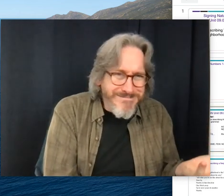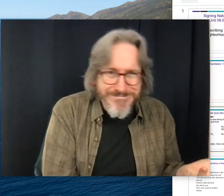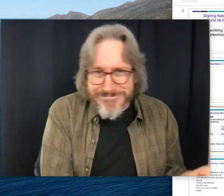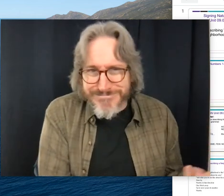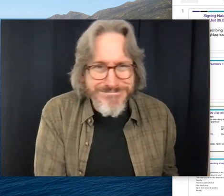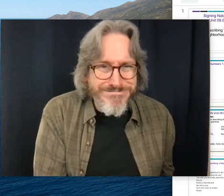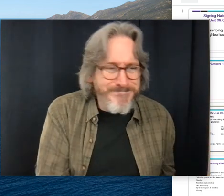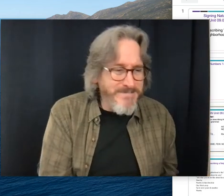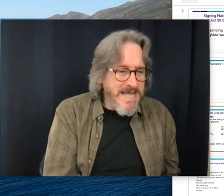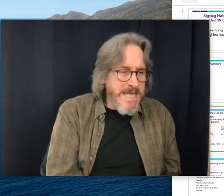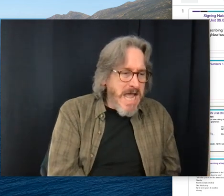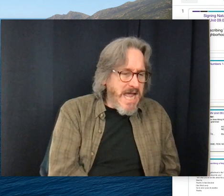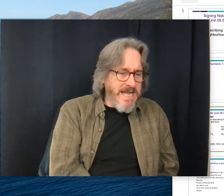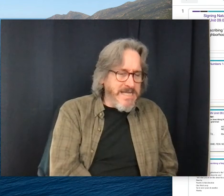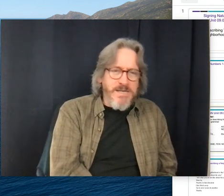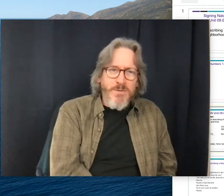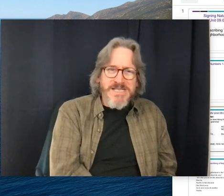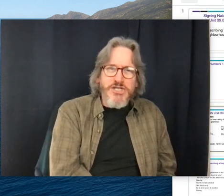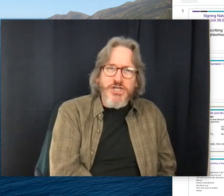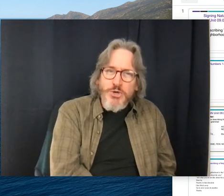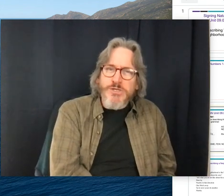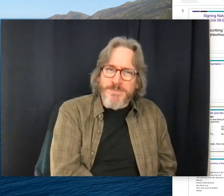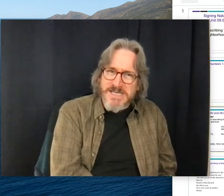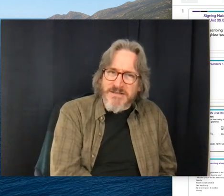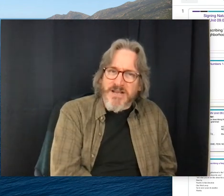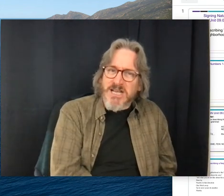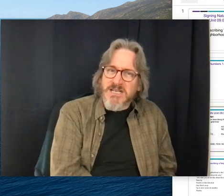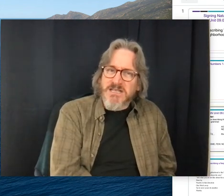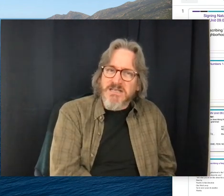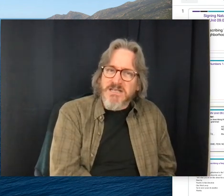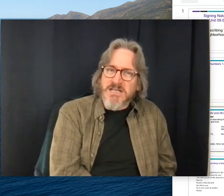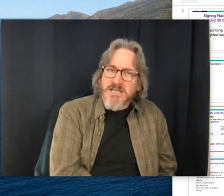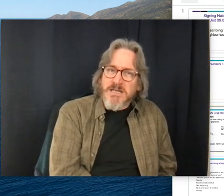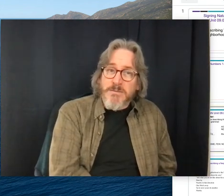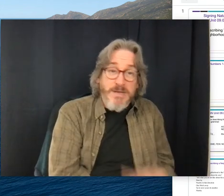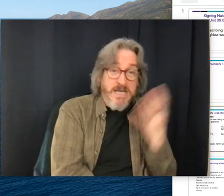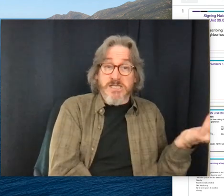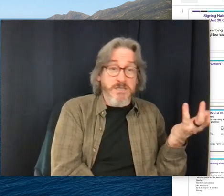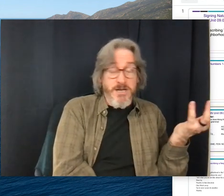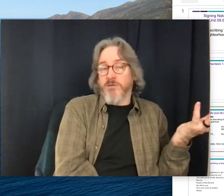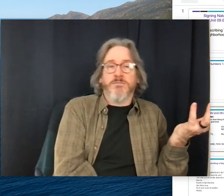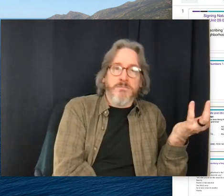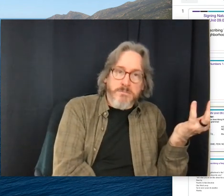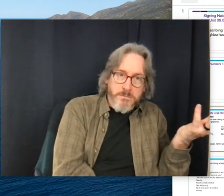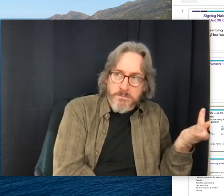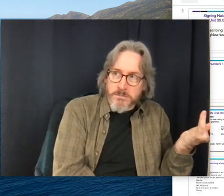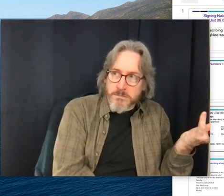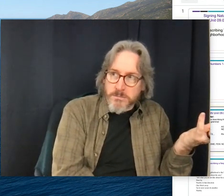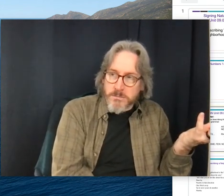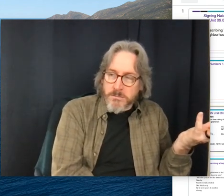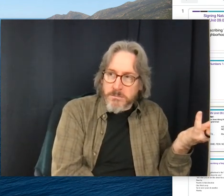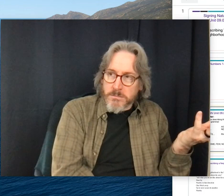Miles, in some ways, it's too specific. Because,